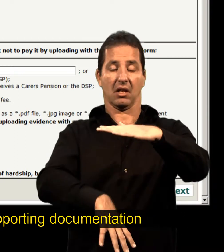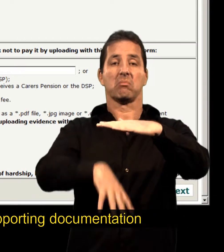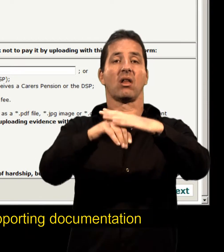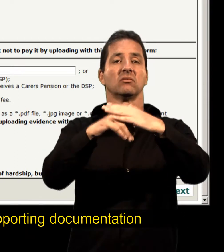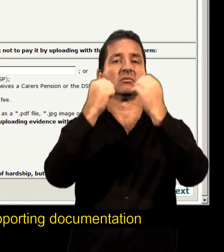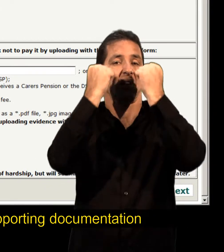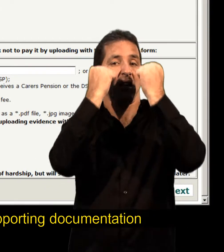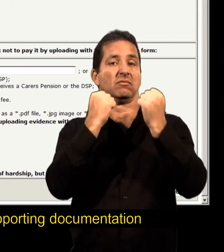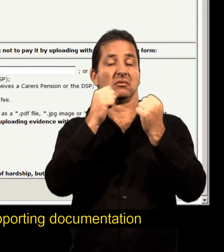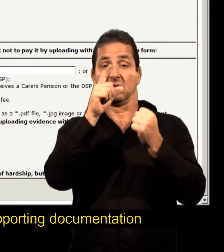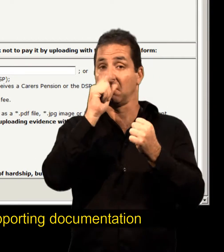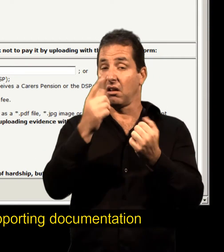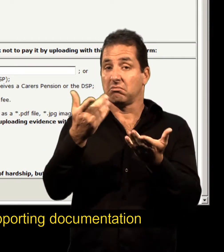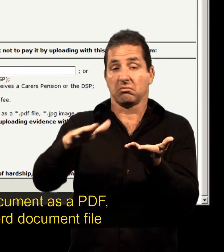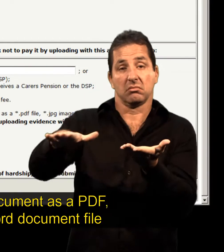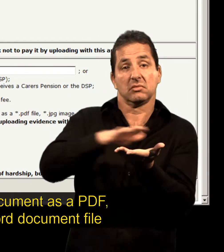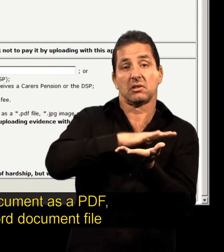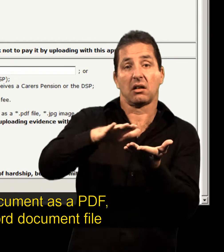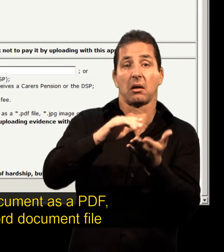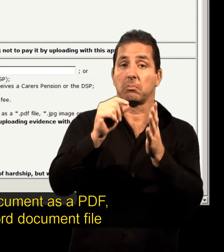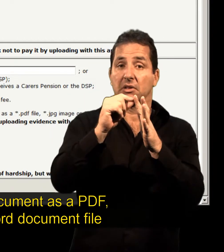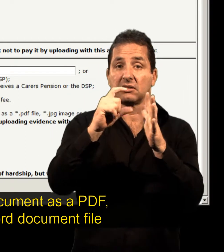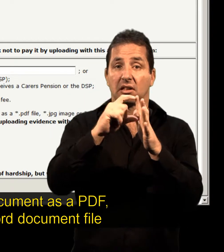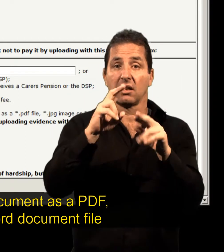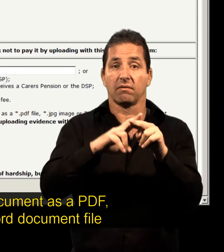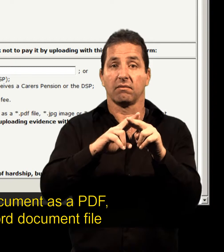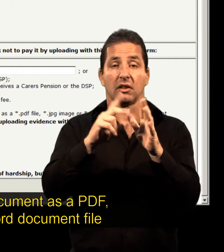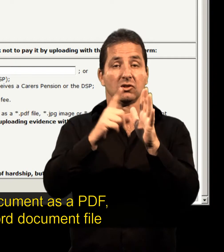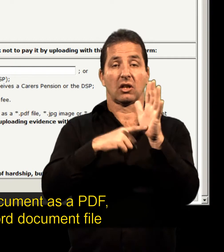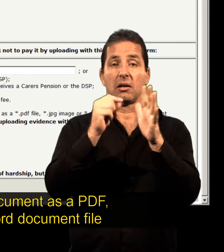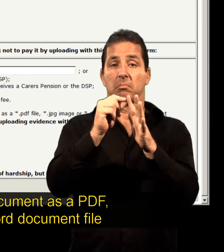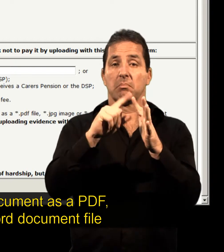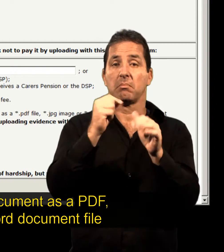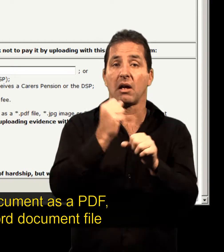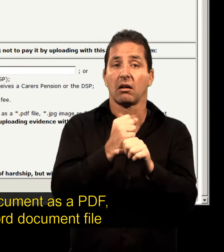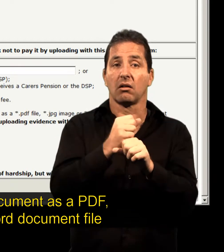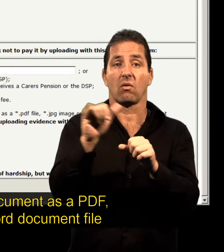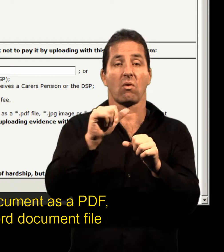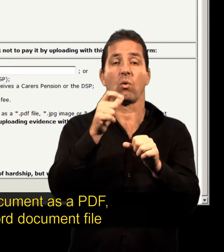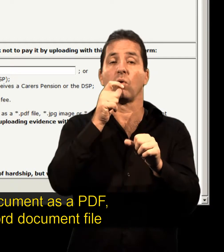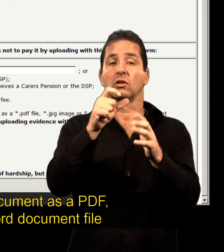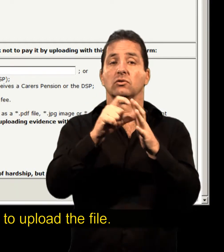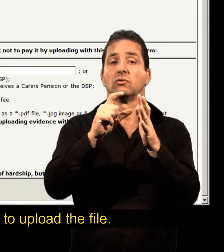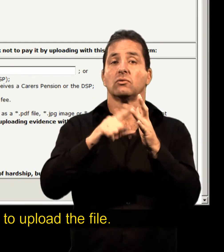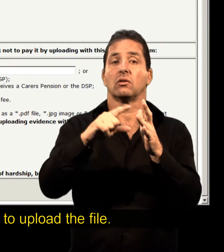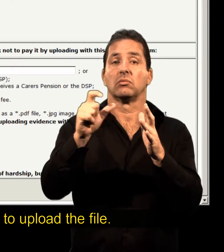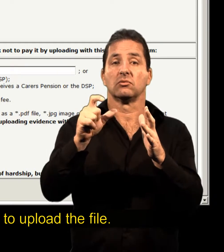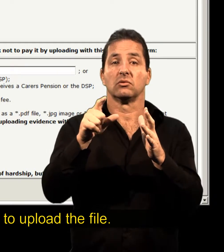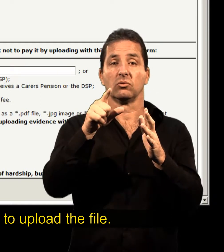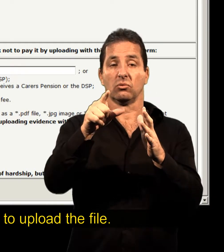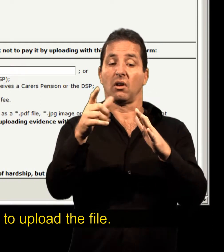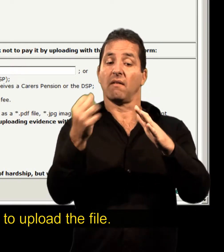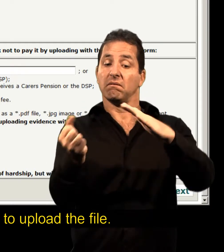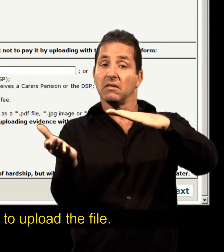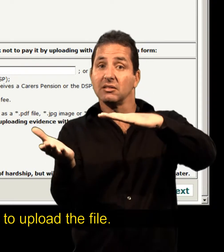To upload your supporting documentation, scan your document as a PDF, JPEG or Word document file,